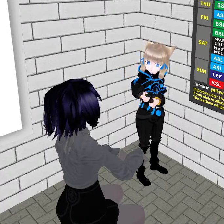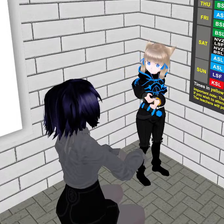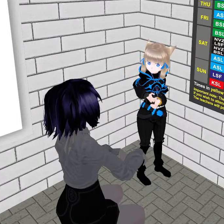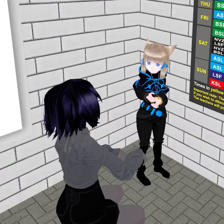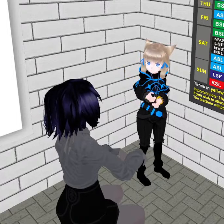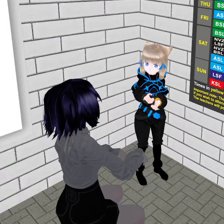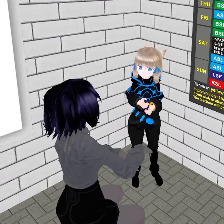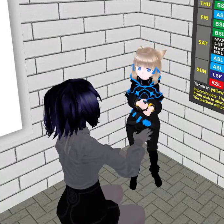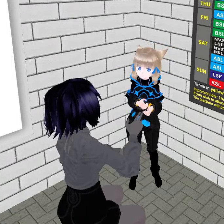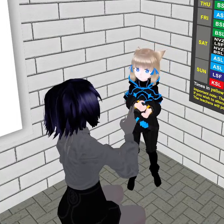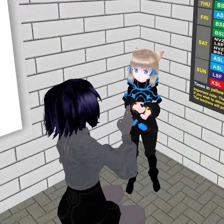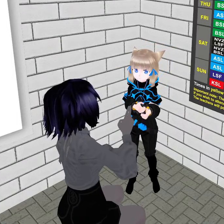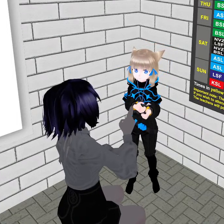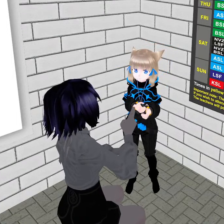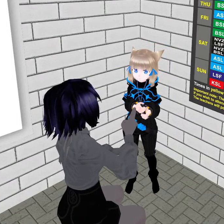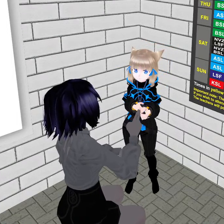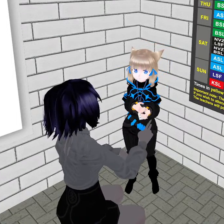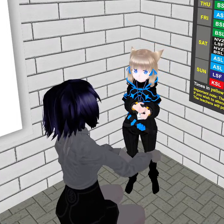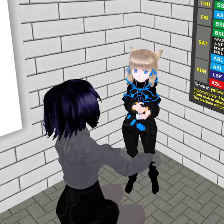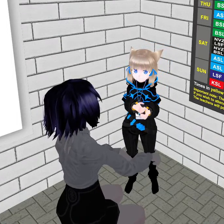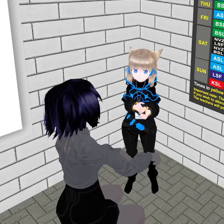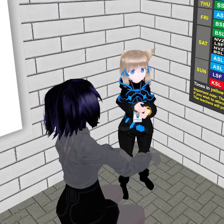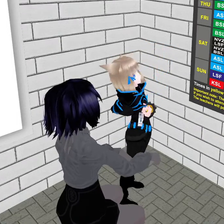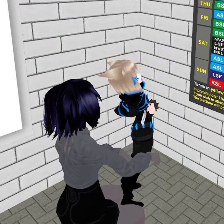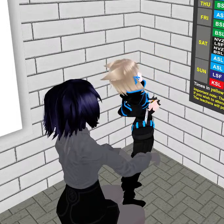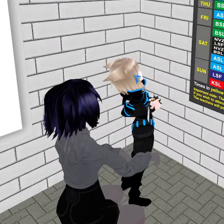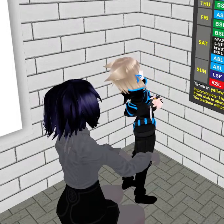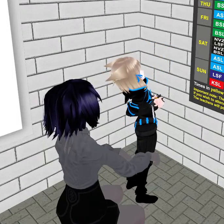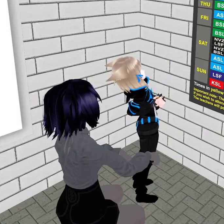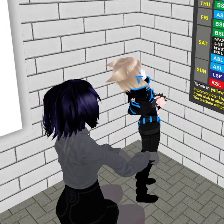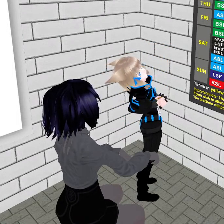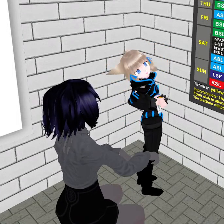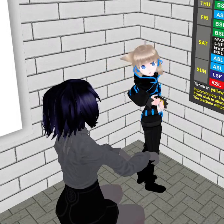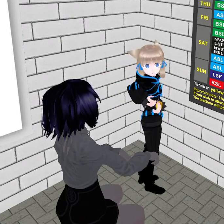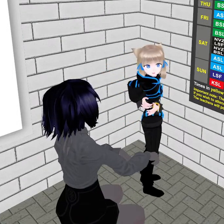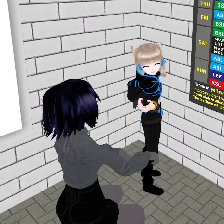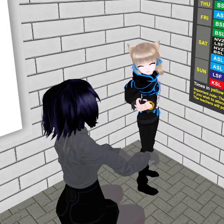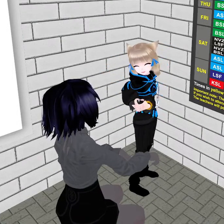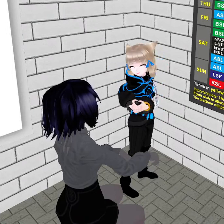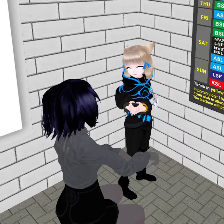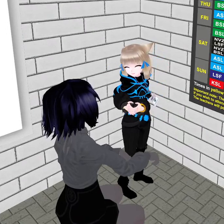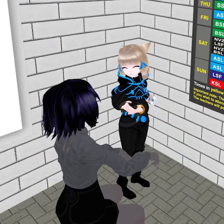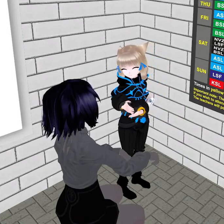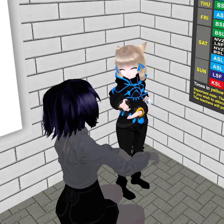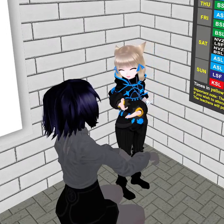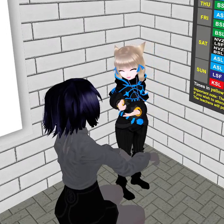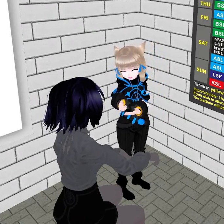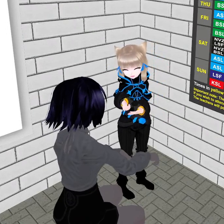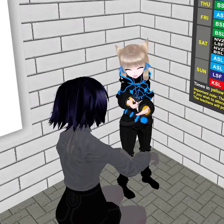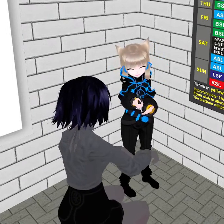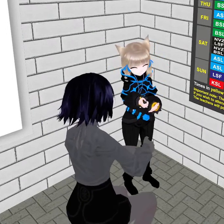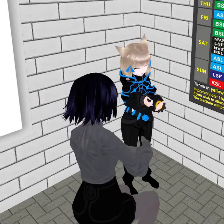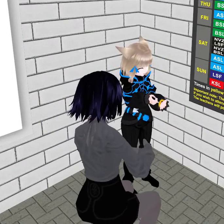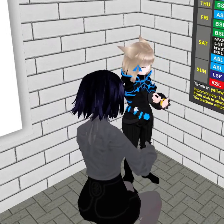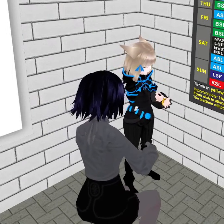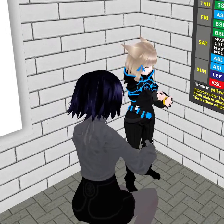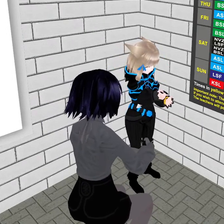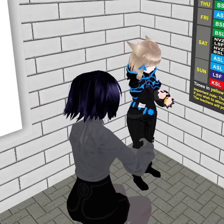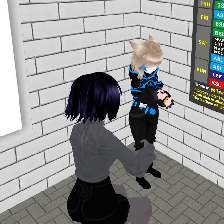again? Is it German Sign Language or what is GSL? GSL, yeah, that is German. So we offer